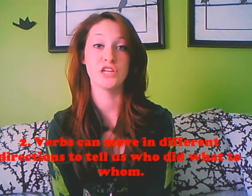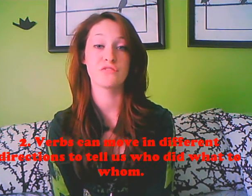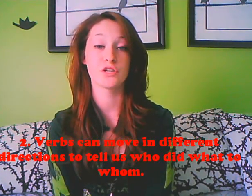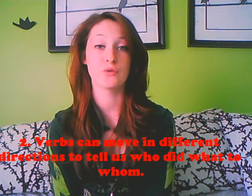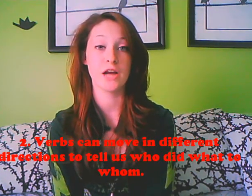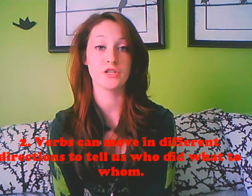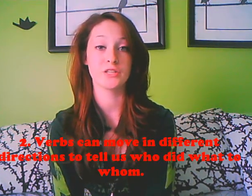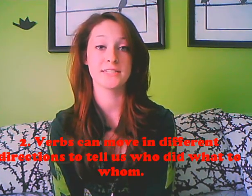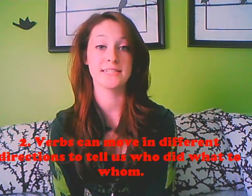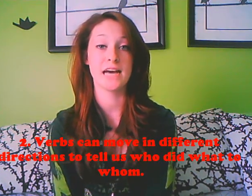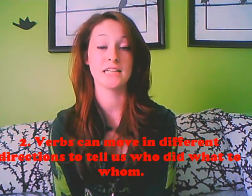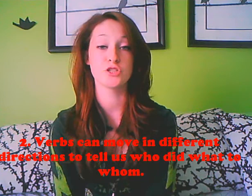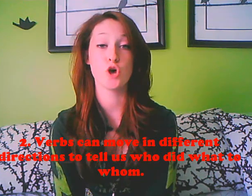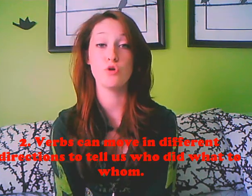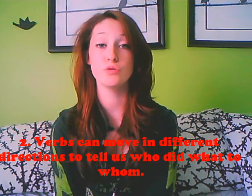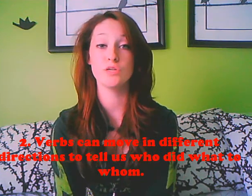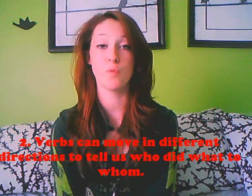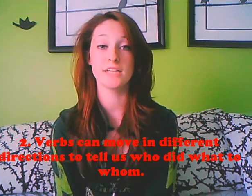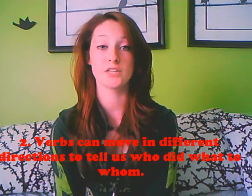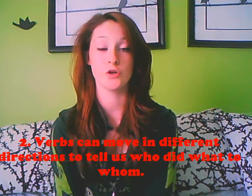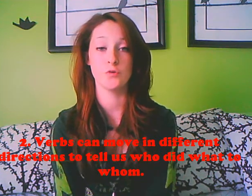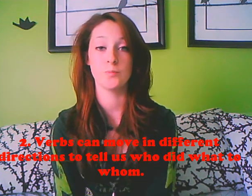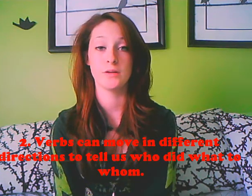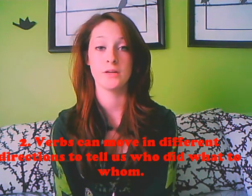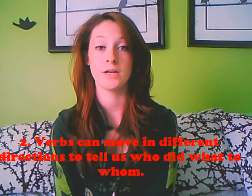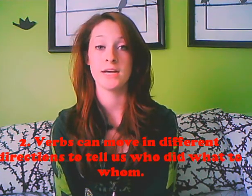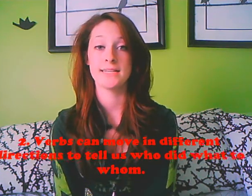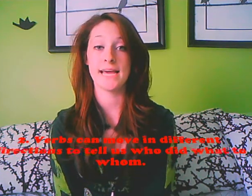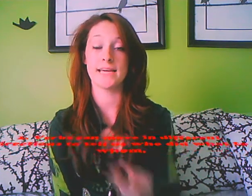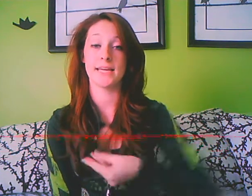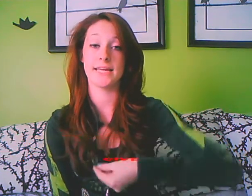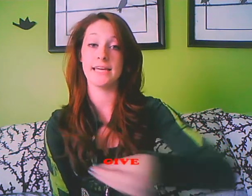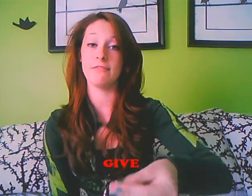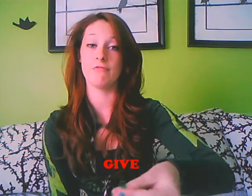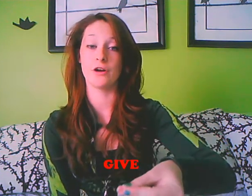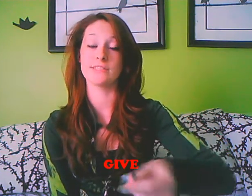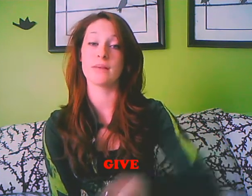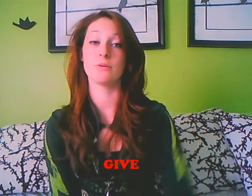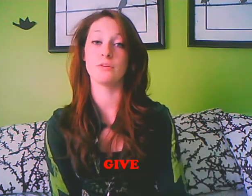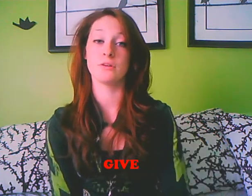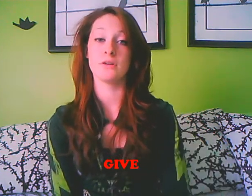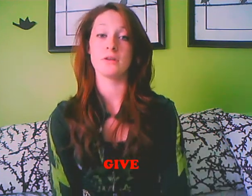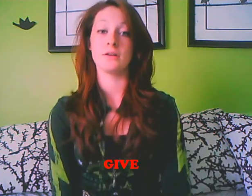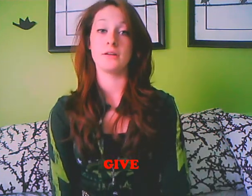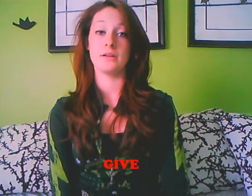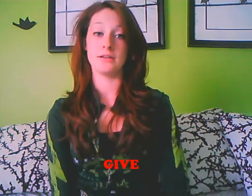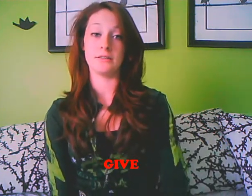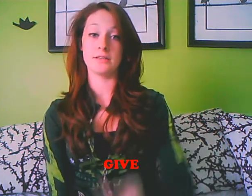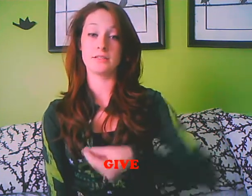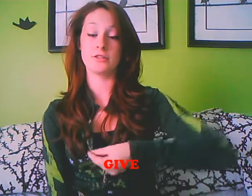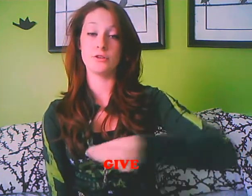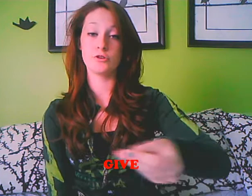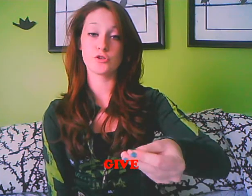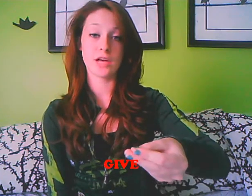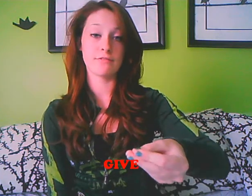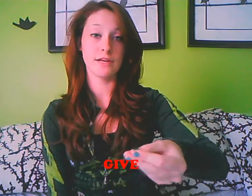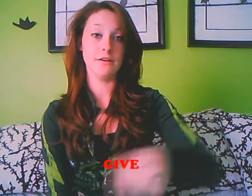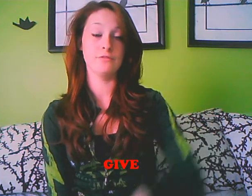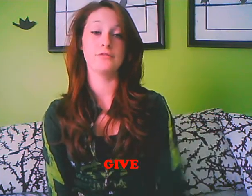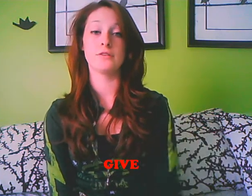different directions to tell us who did what to whom. Take give, for example. This is the neutral sign for give.